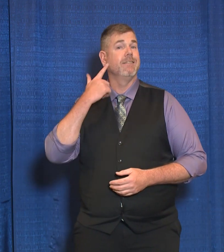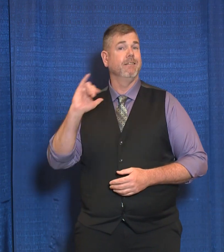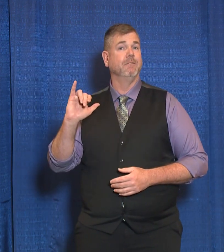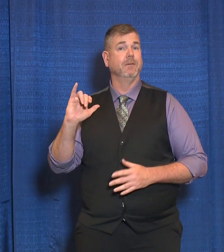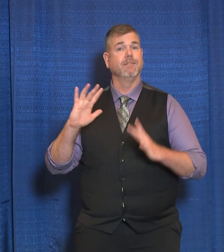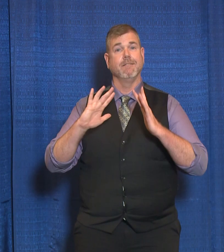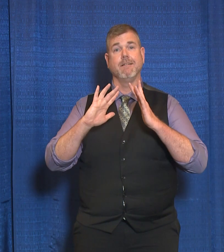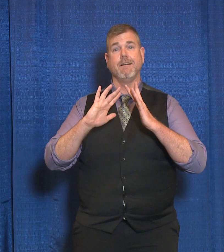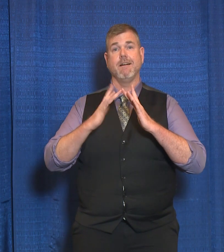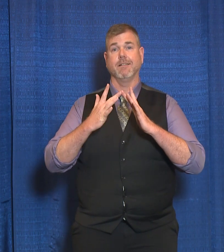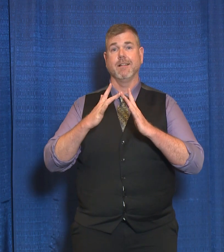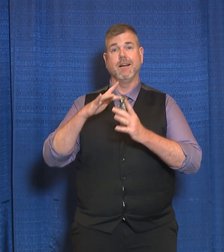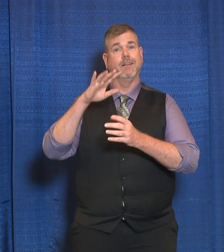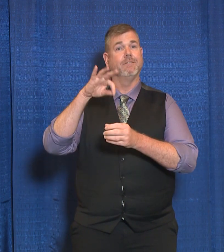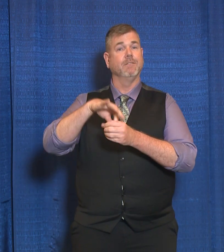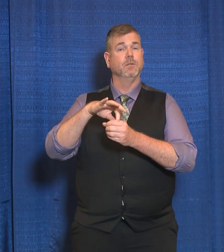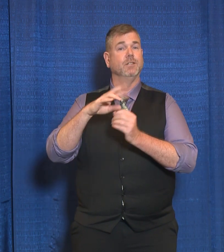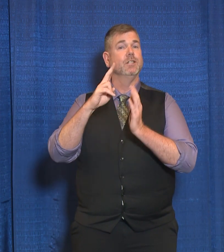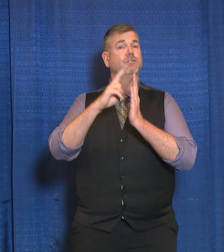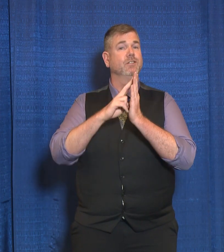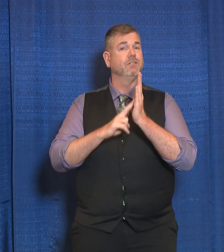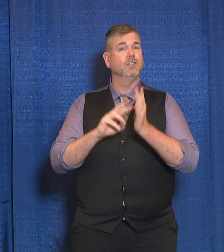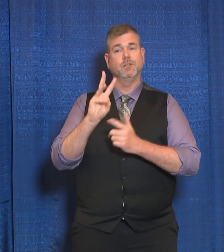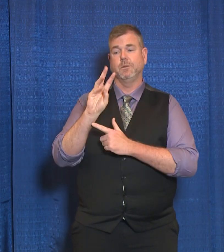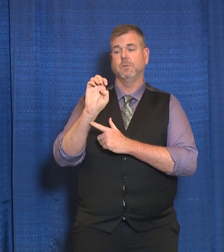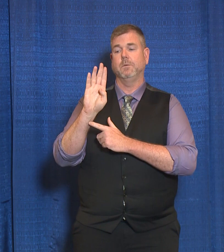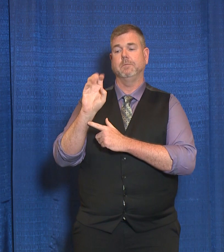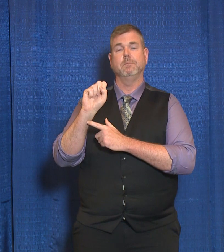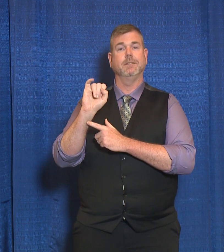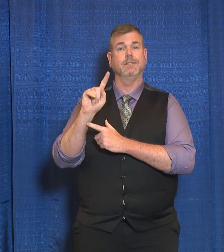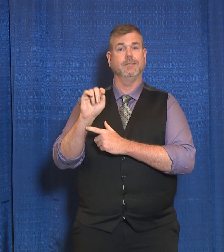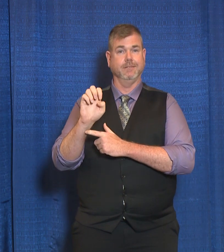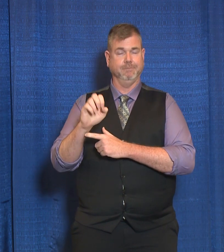The California Online Voter Registration website.